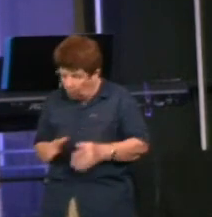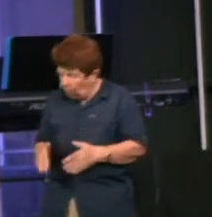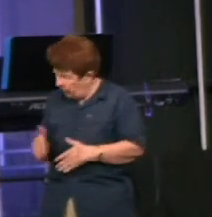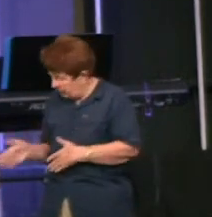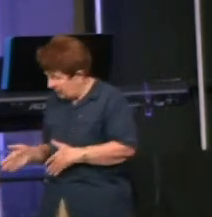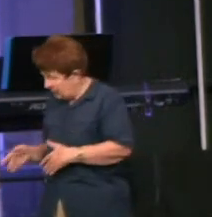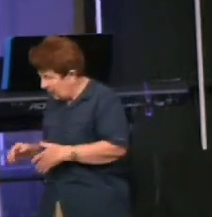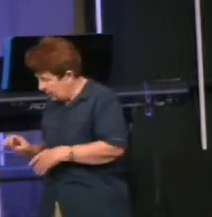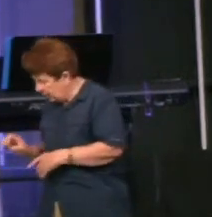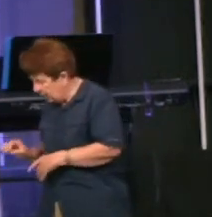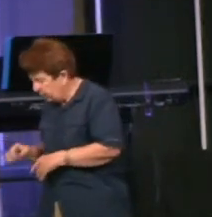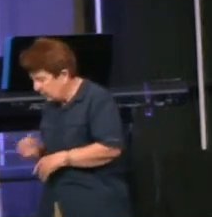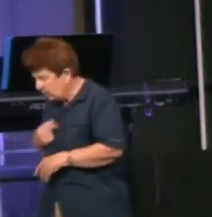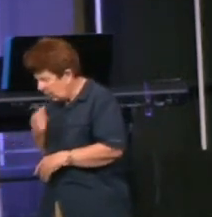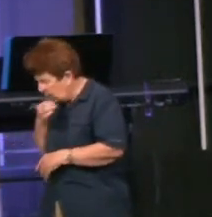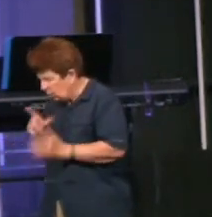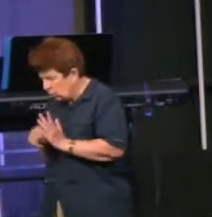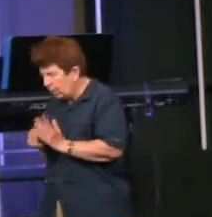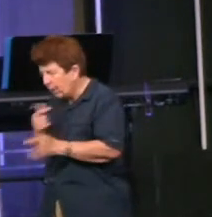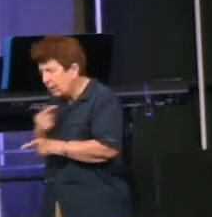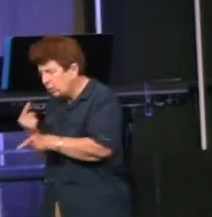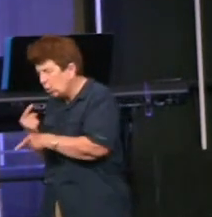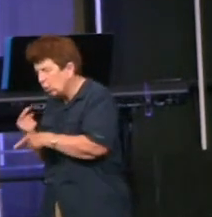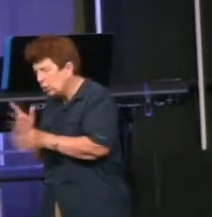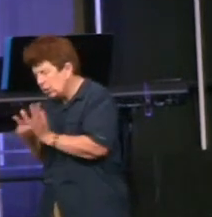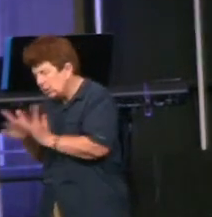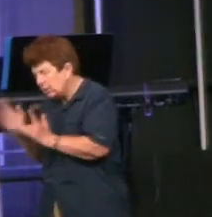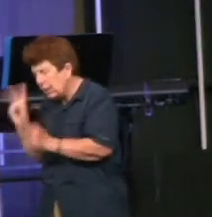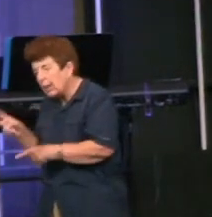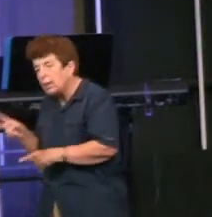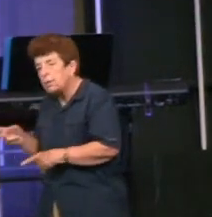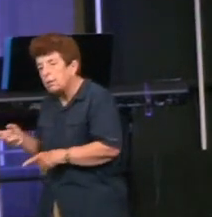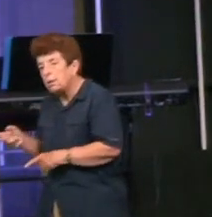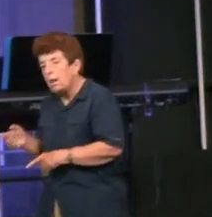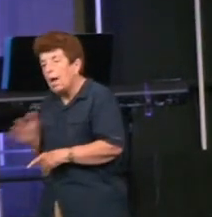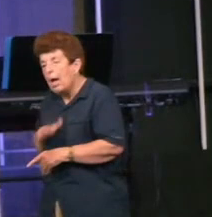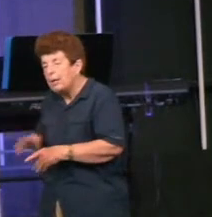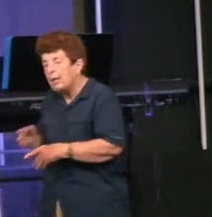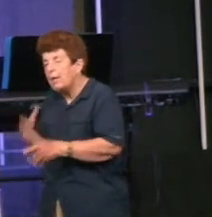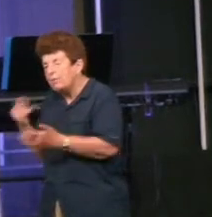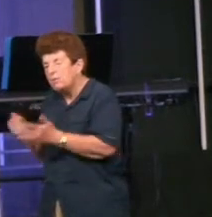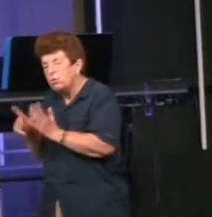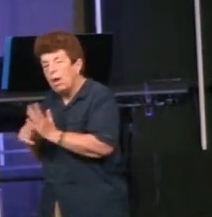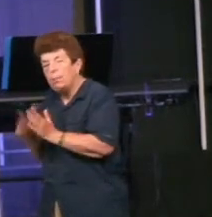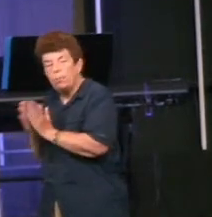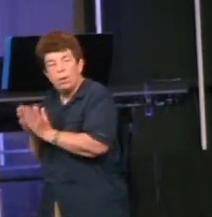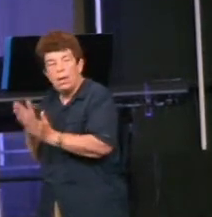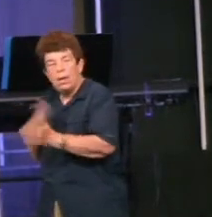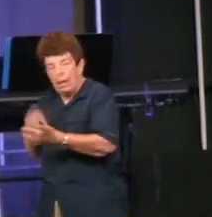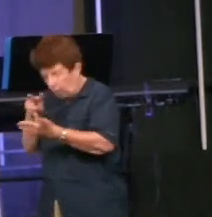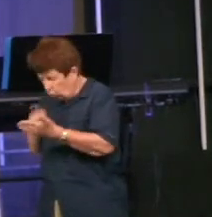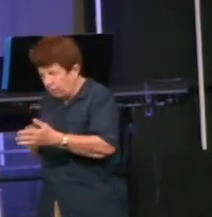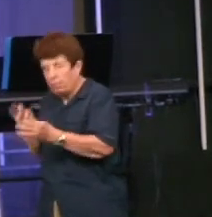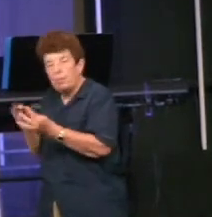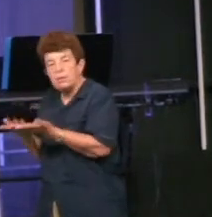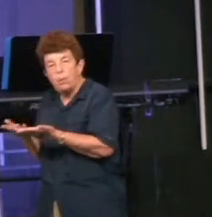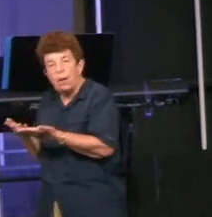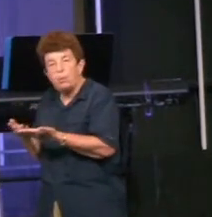hungry. I need to talk to Jesus again. I need to spend some time in prayer. I need to read from his